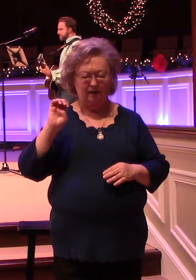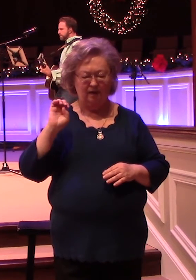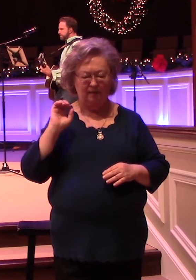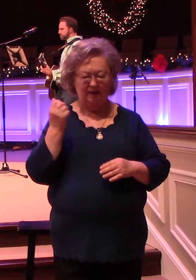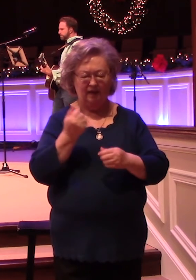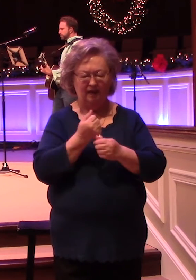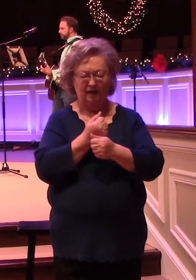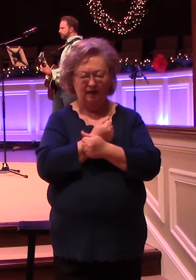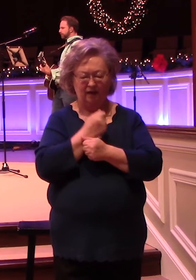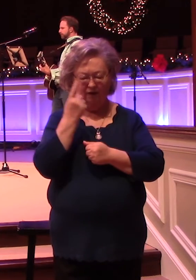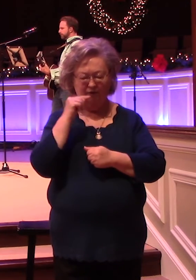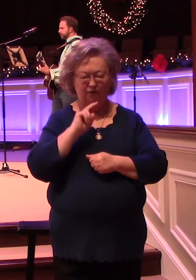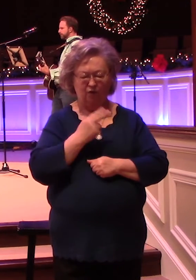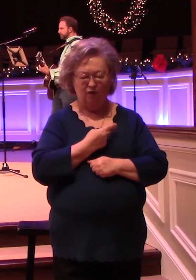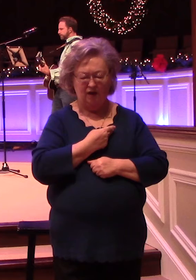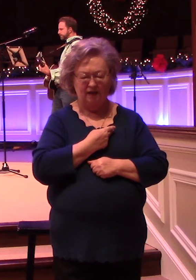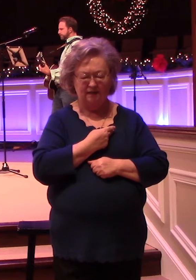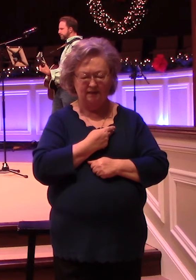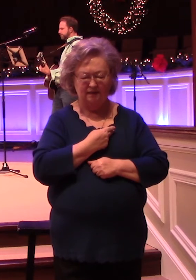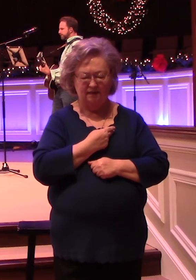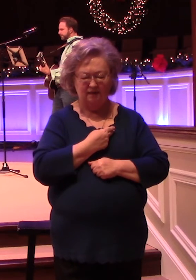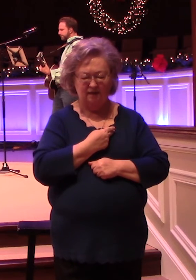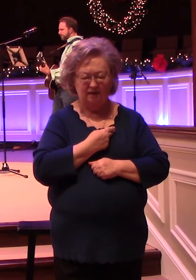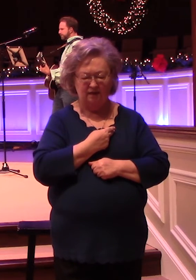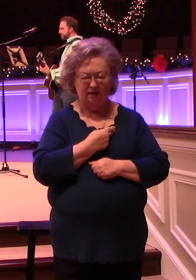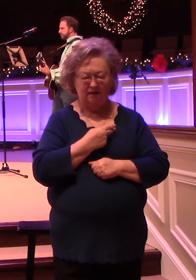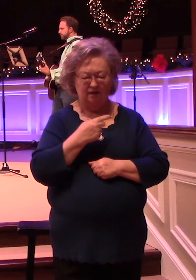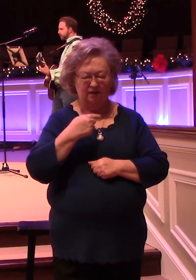sacrificial availability, redemptive passion,